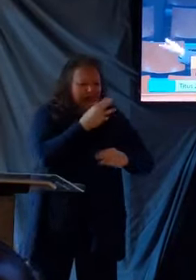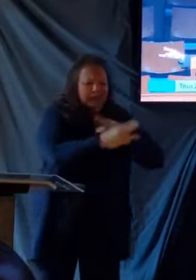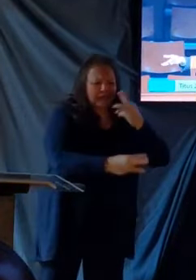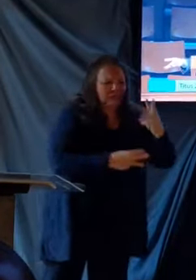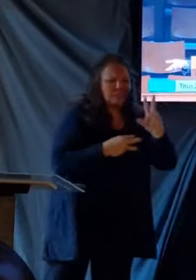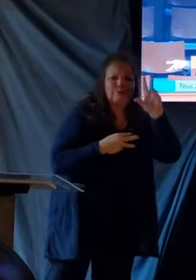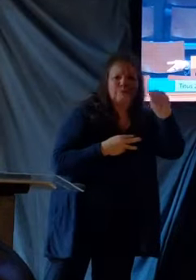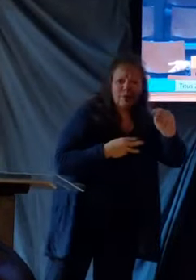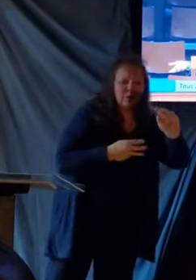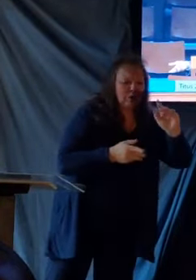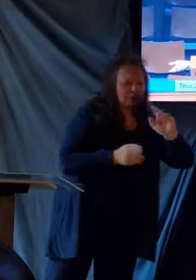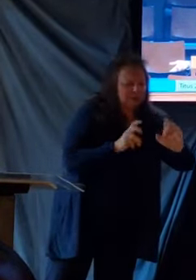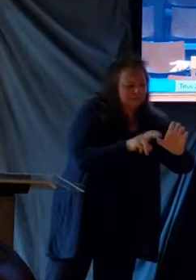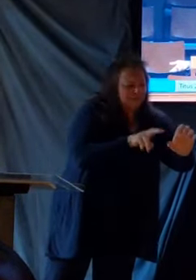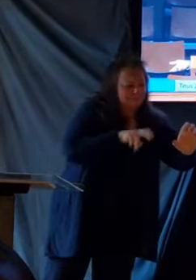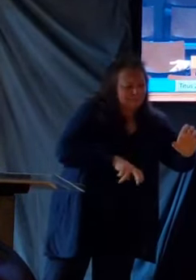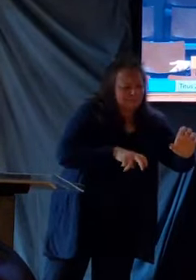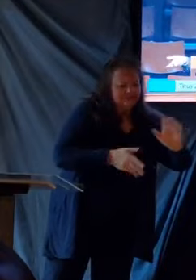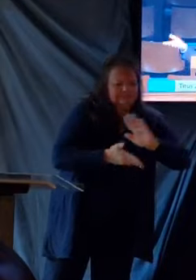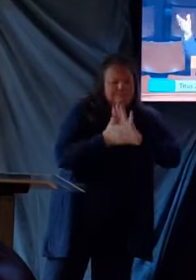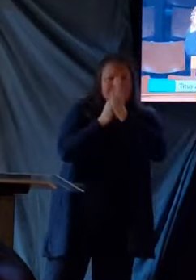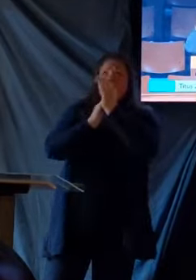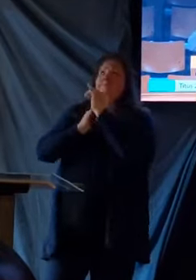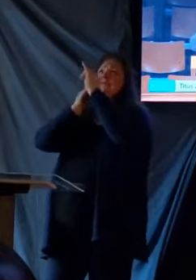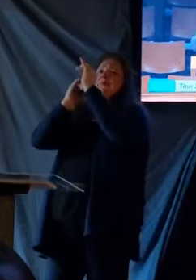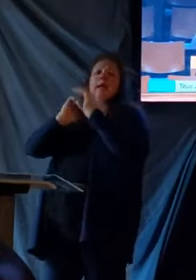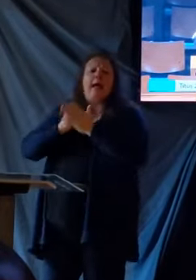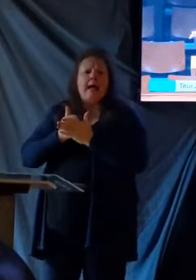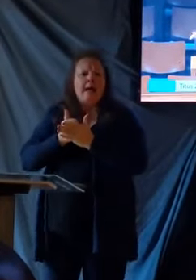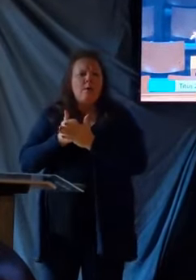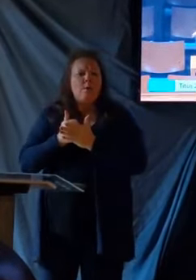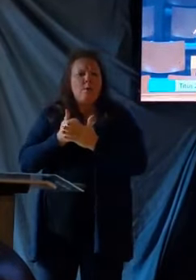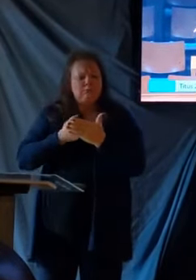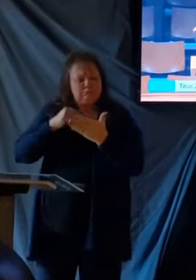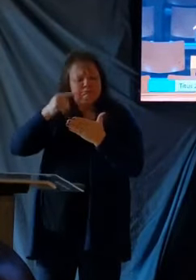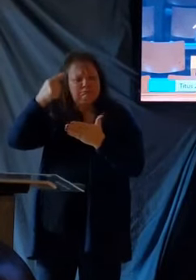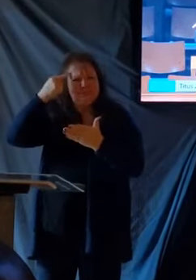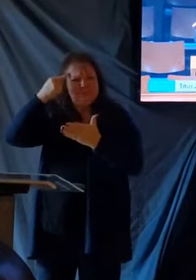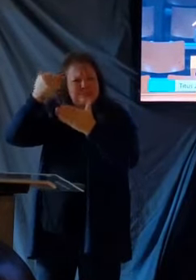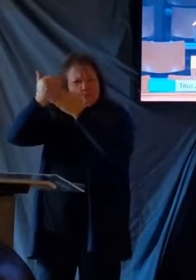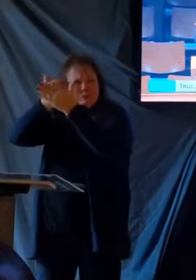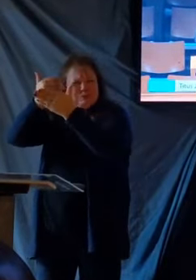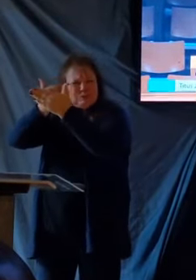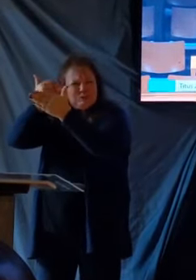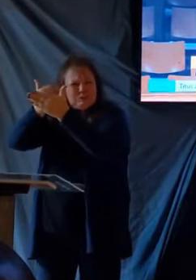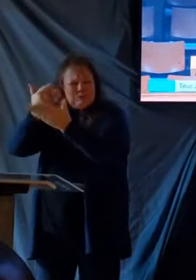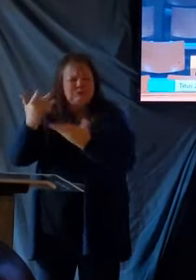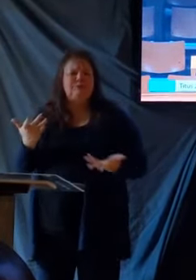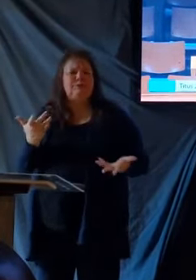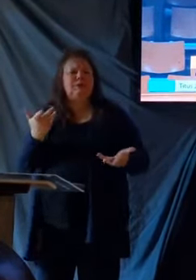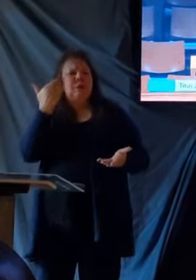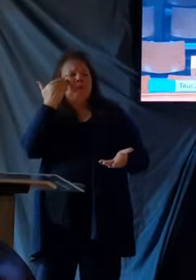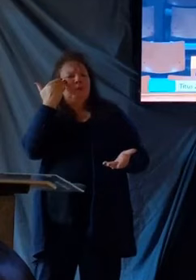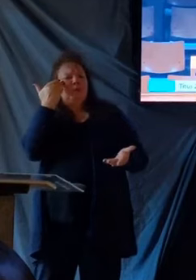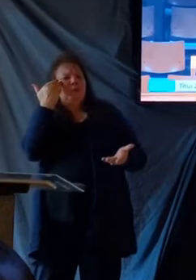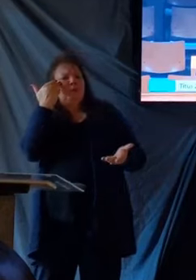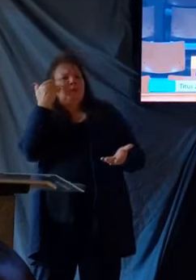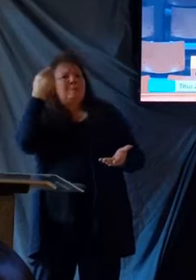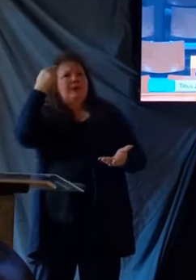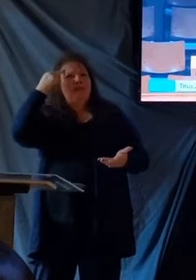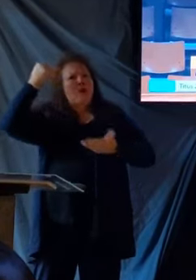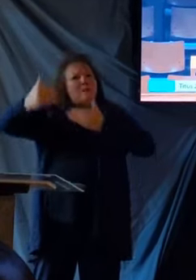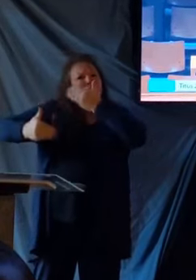this world, but be transformed by the making new of your mind. You know, our whole